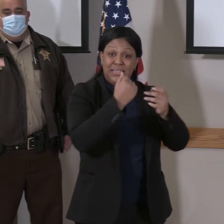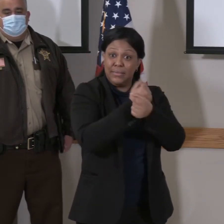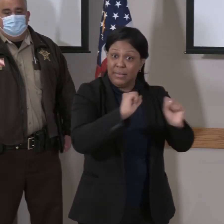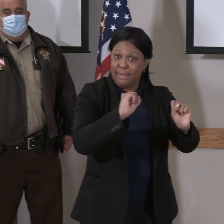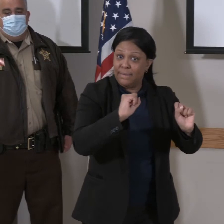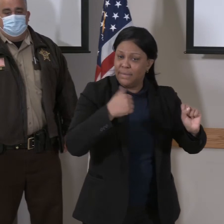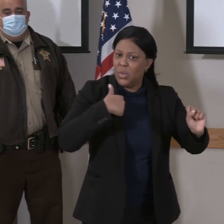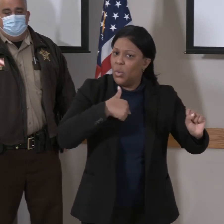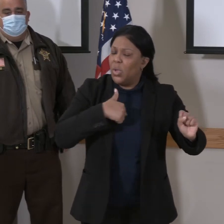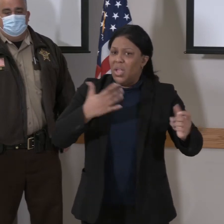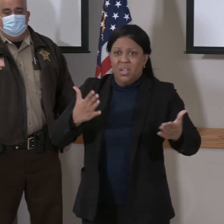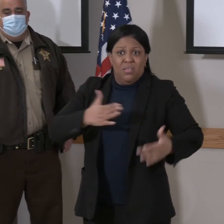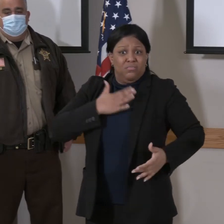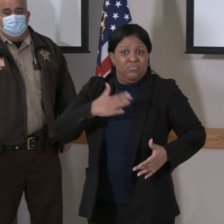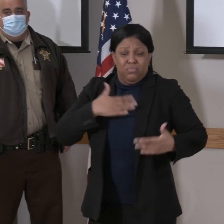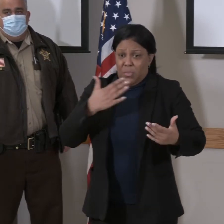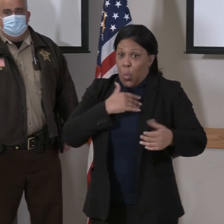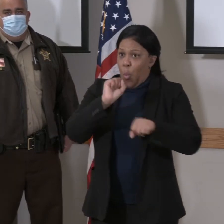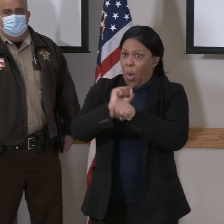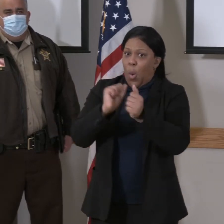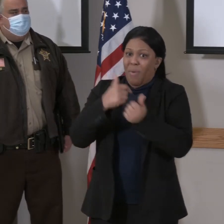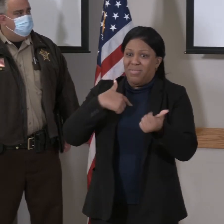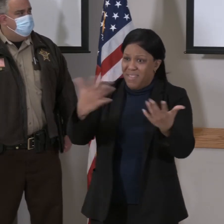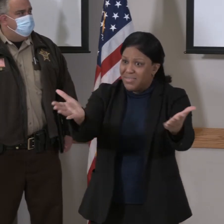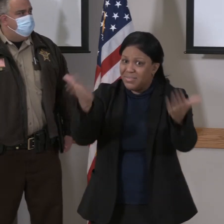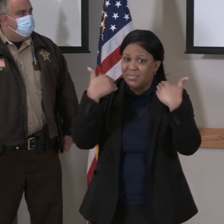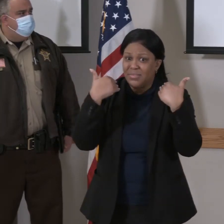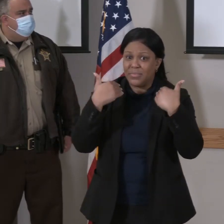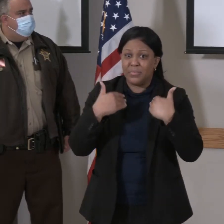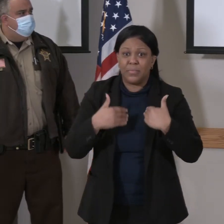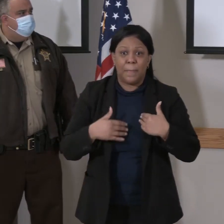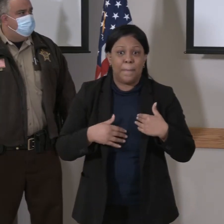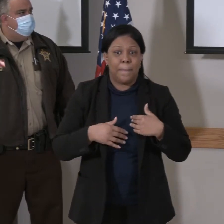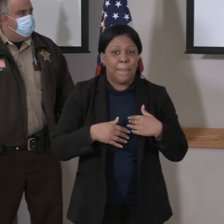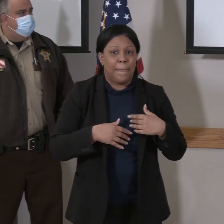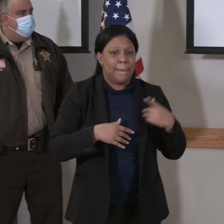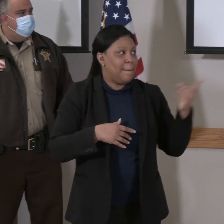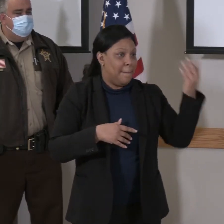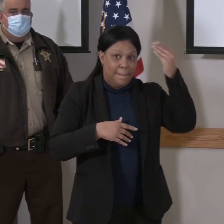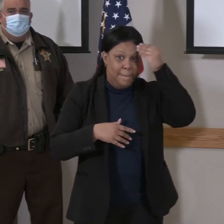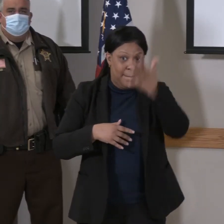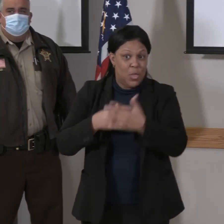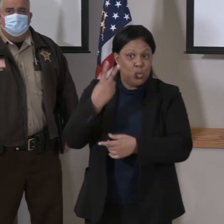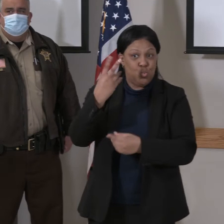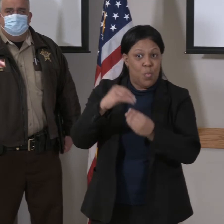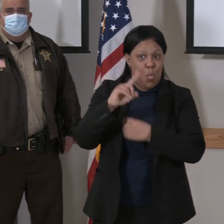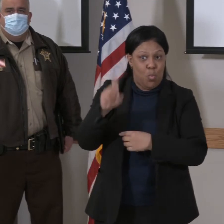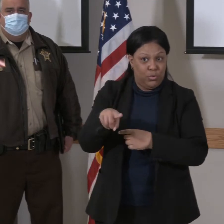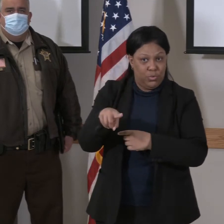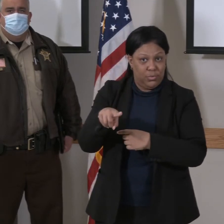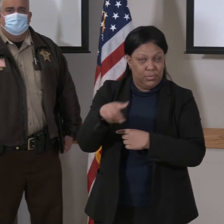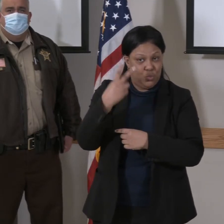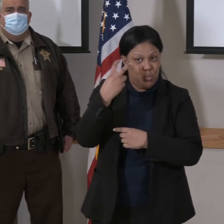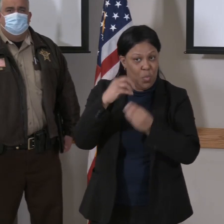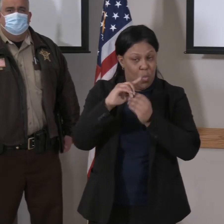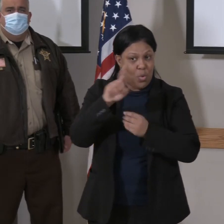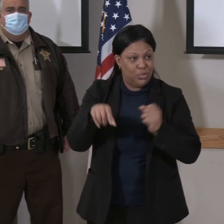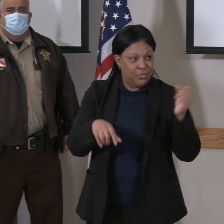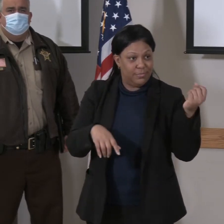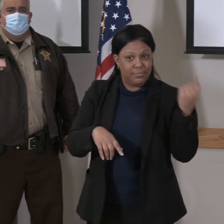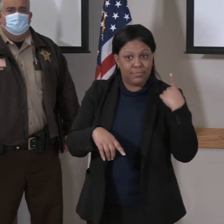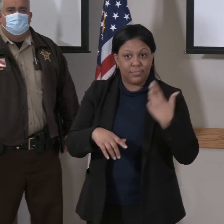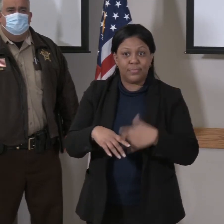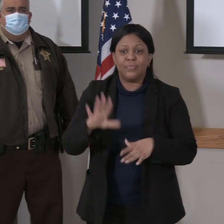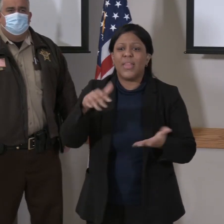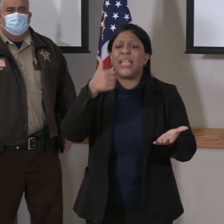them volunteer to come and work with us. Commissioner, We have time for two more, we have time for questions, please. have any agencies turned down requests